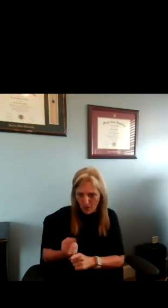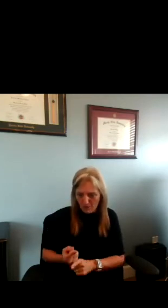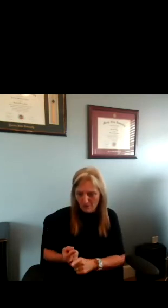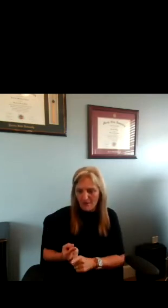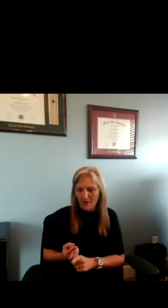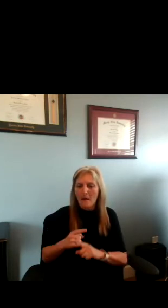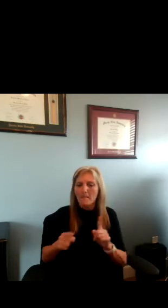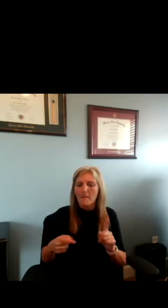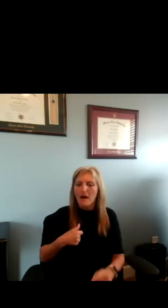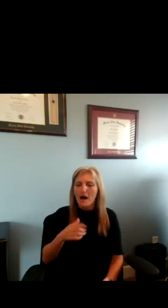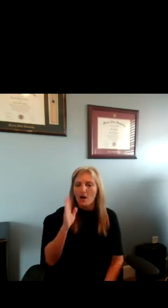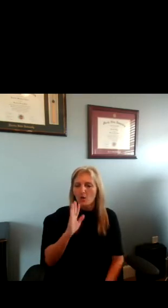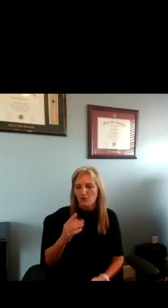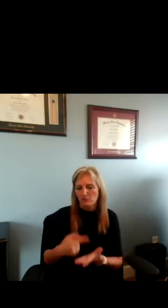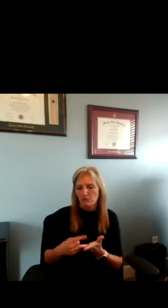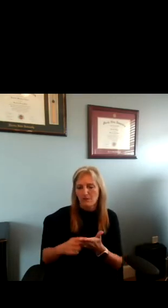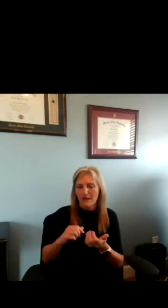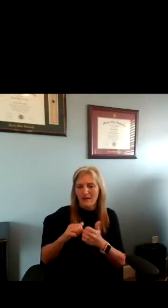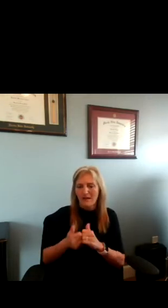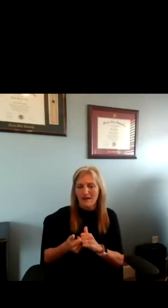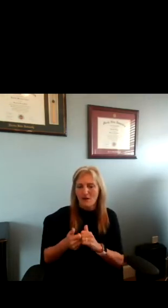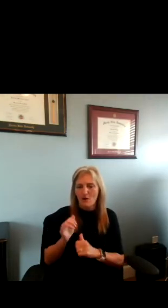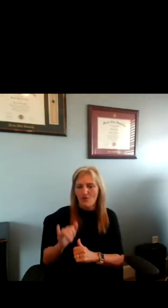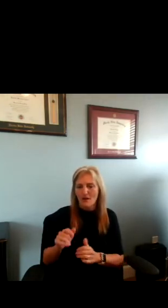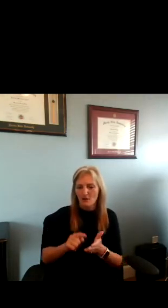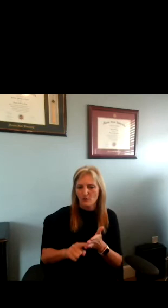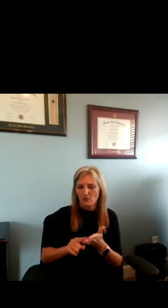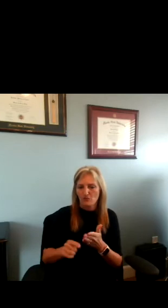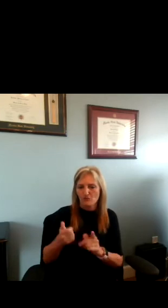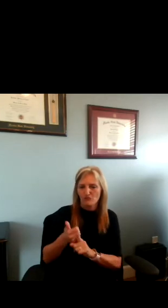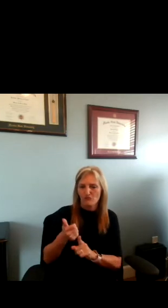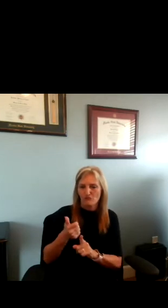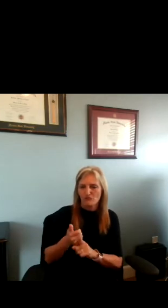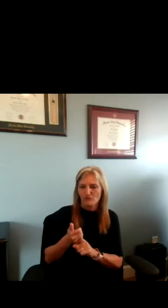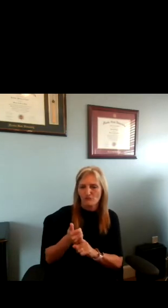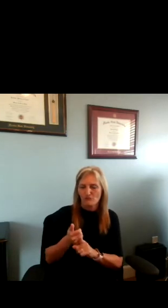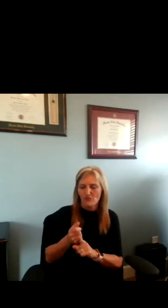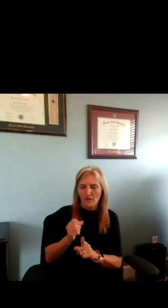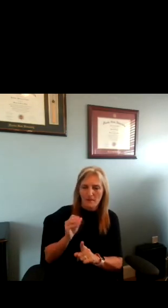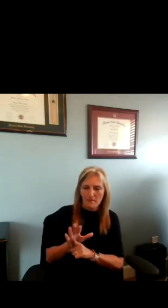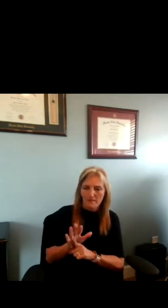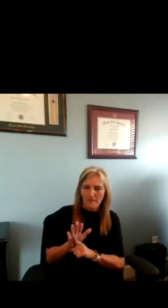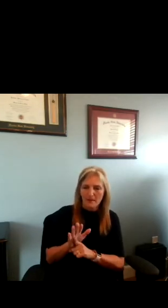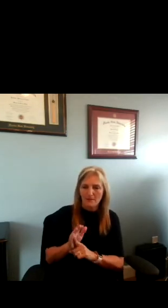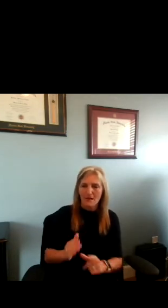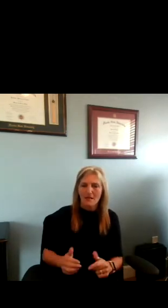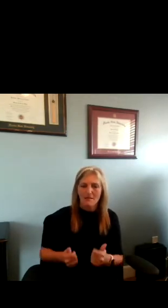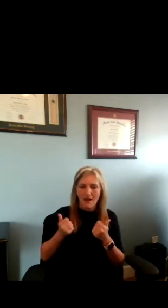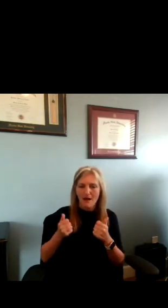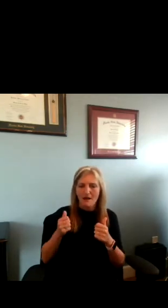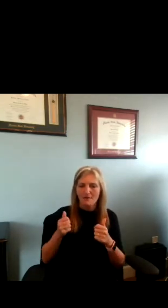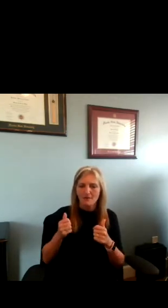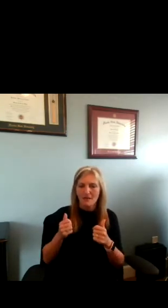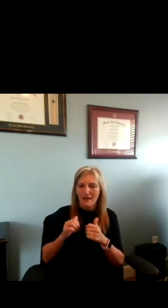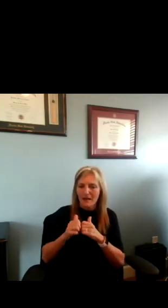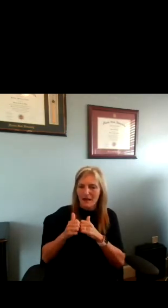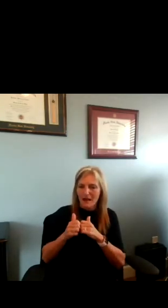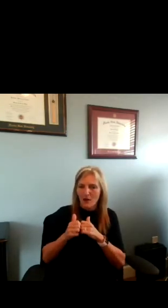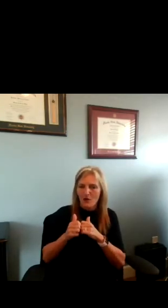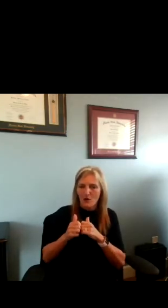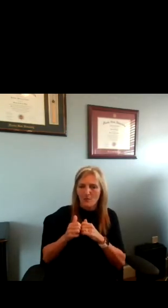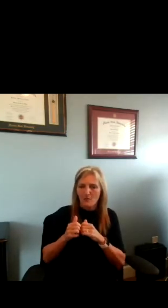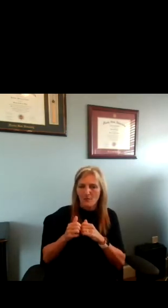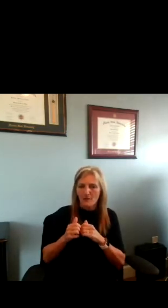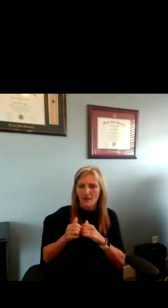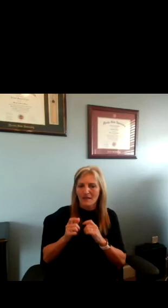I'm going to talk to you about how that research impacts lives in a way that puts them on paths